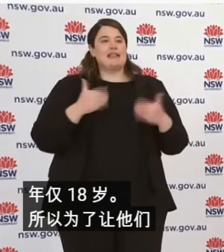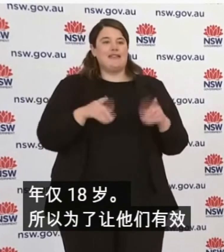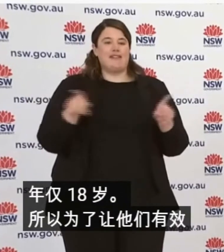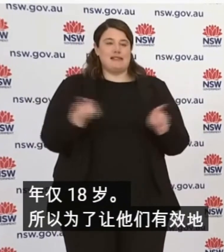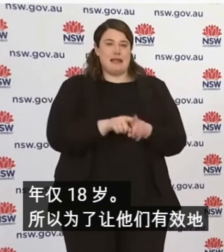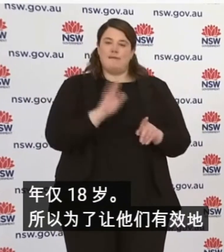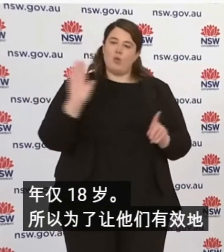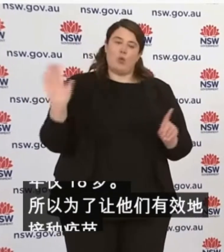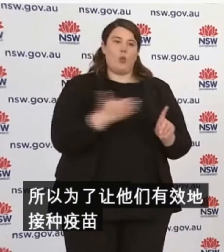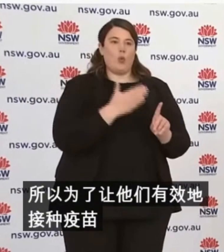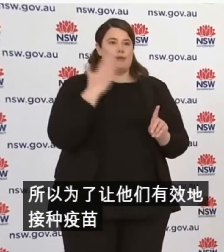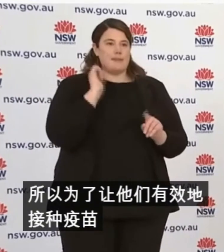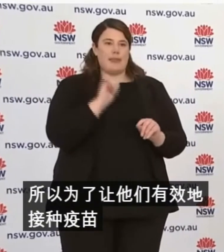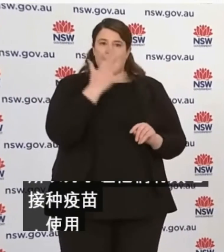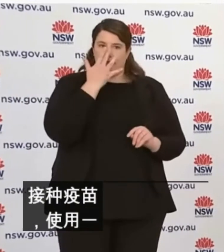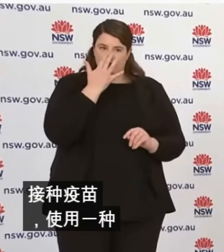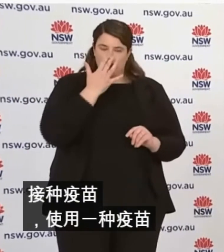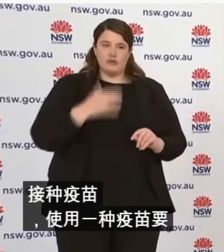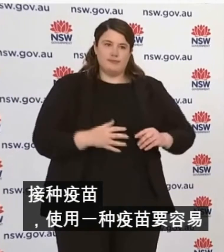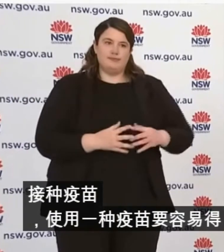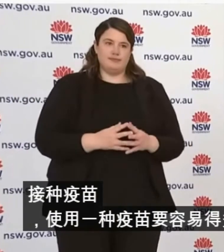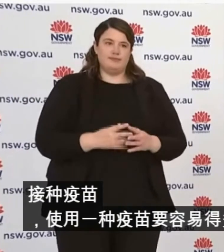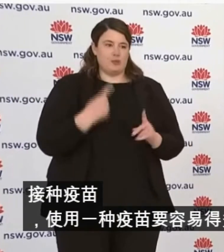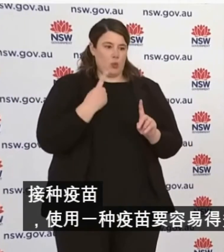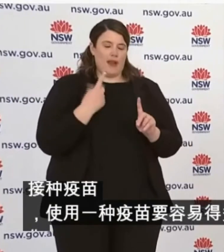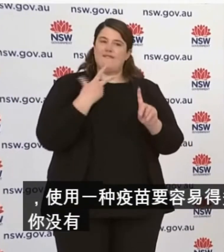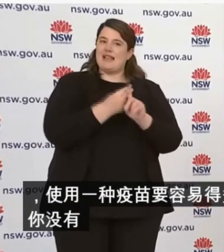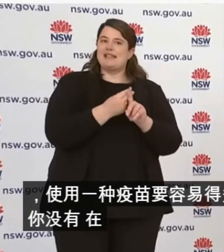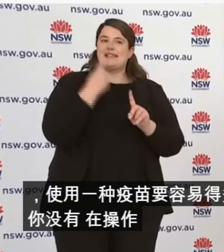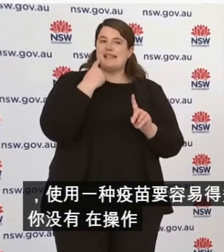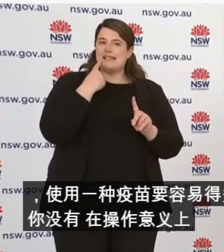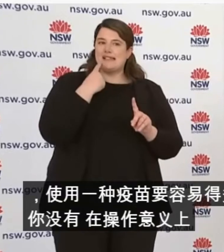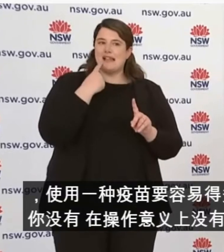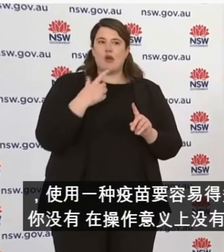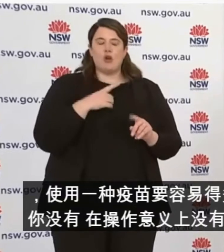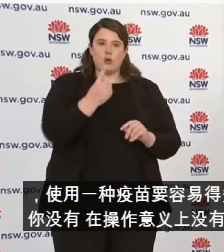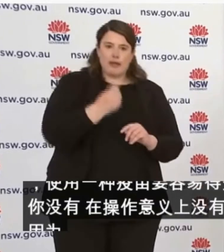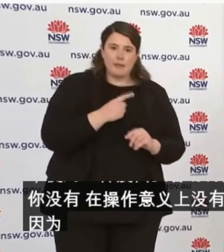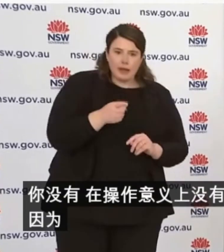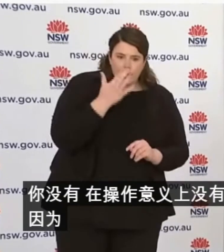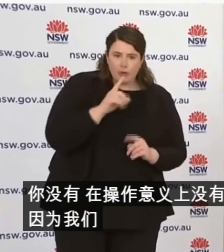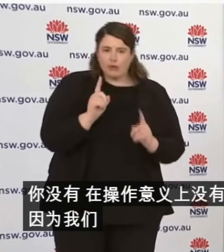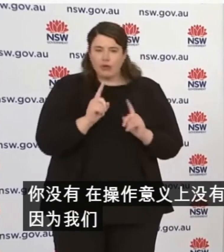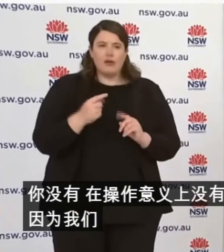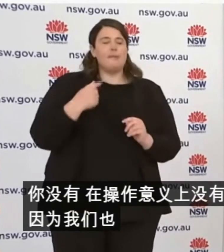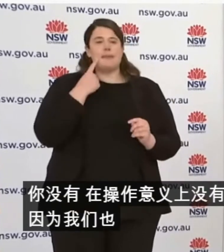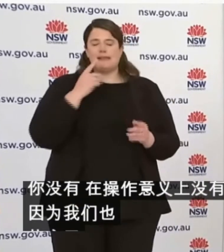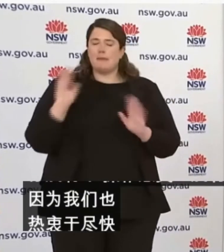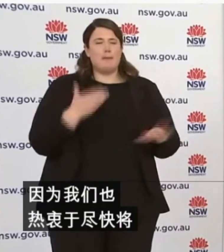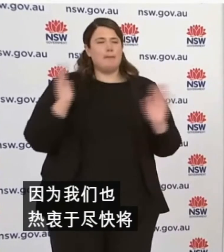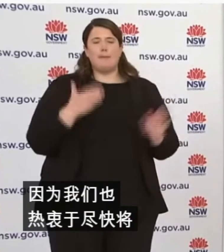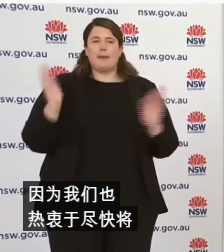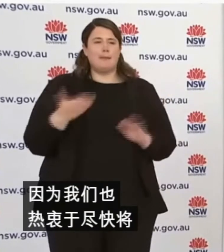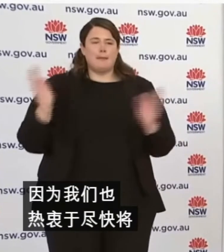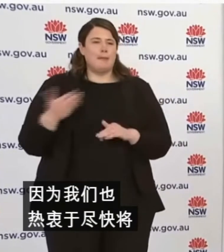to get them effectively vaccinated, it is much easier to use one vaccine, so you haven't got the complexities in an operational sense, because we're also keen